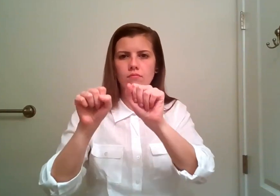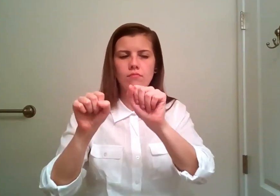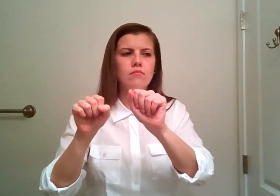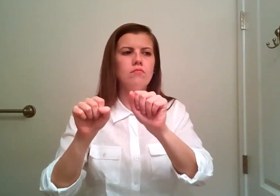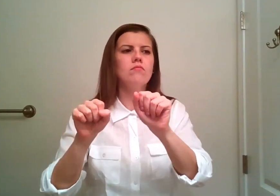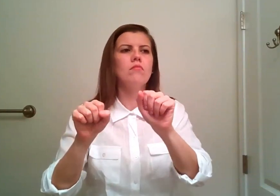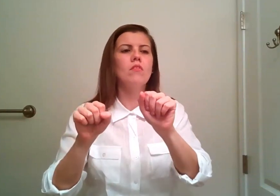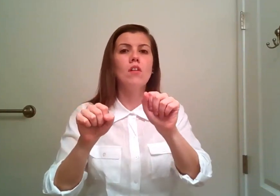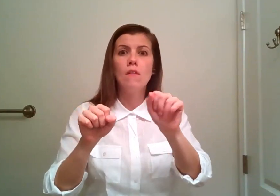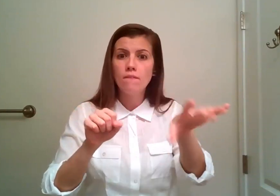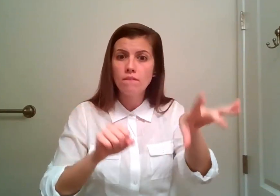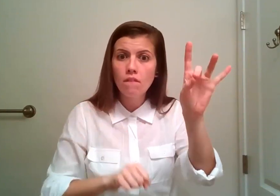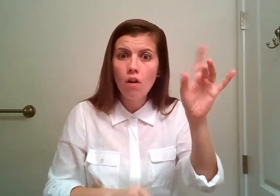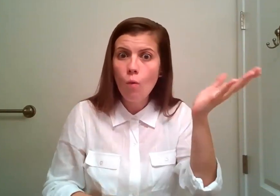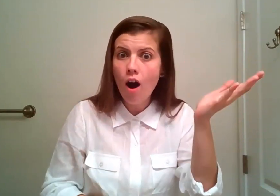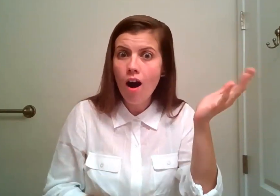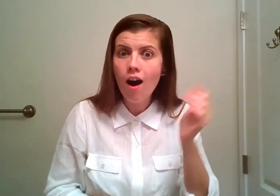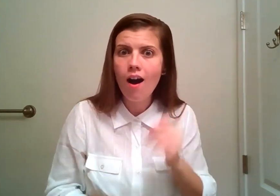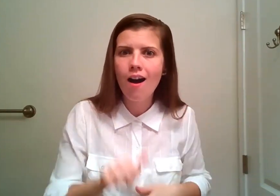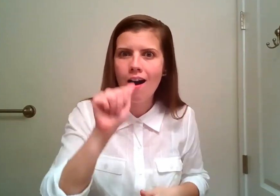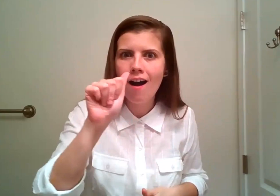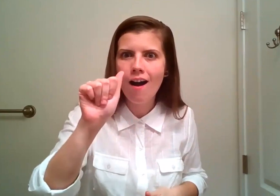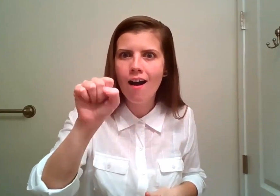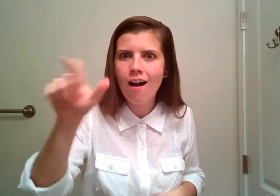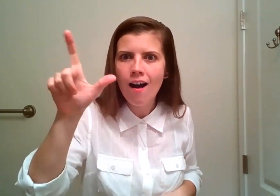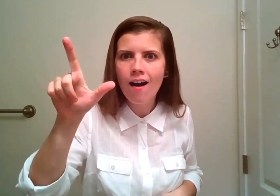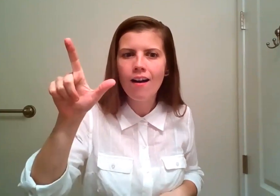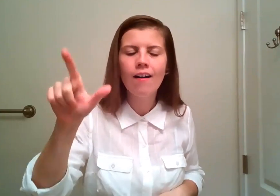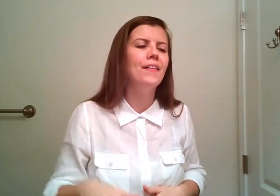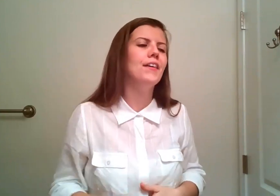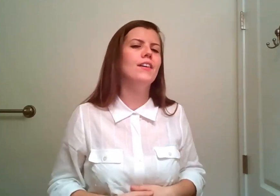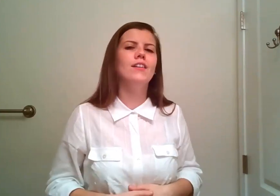I realized that you needed a language to take up sports.